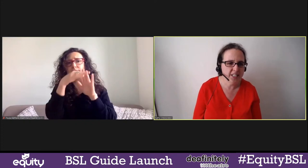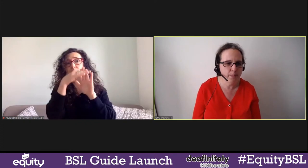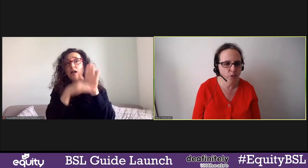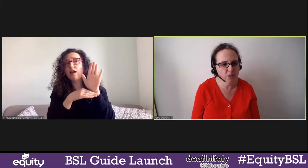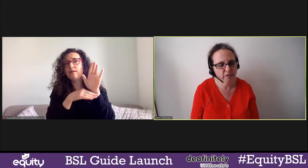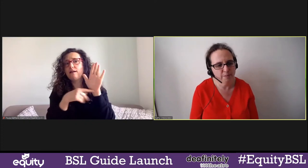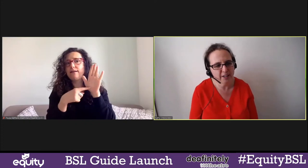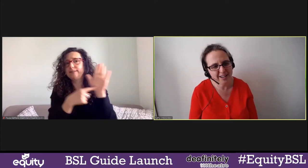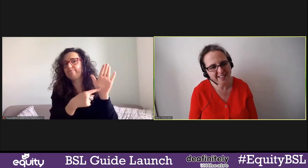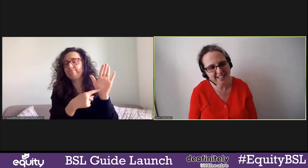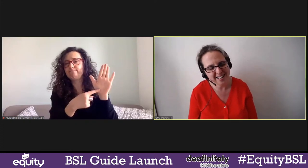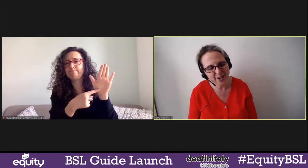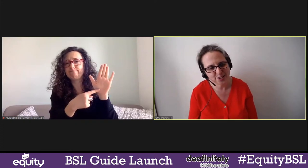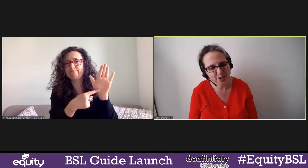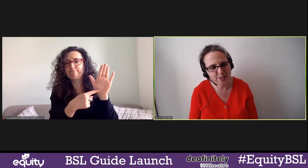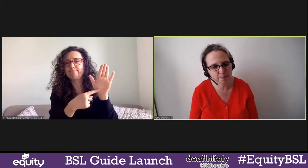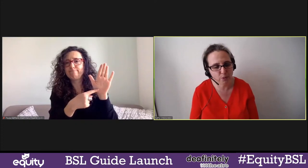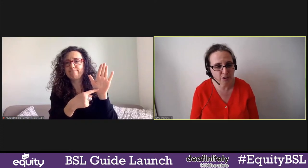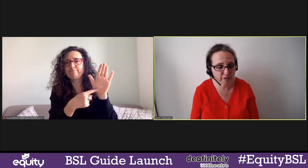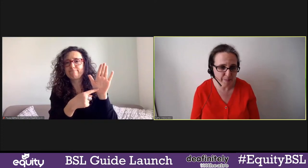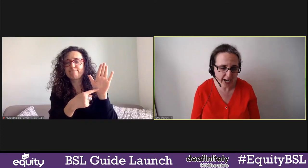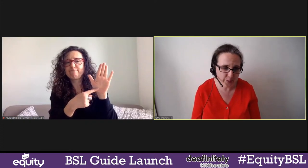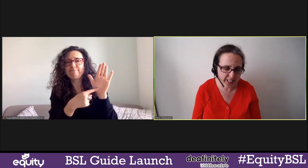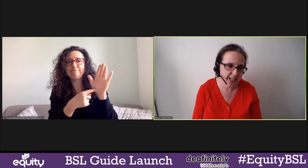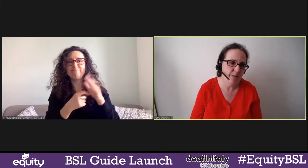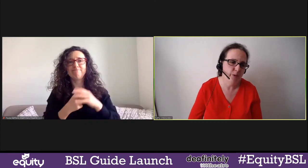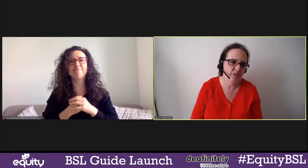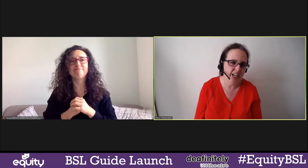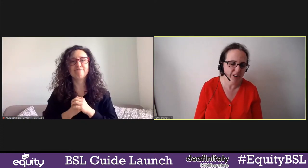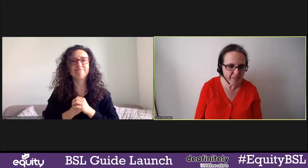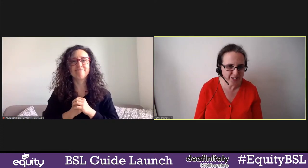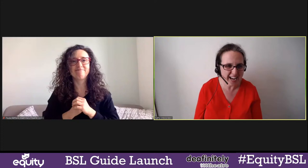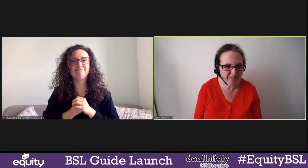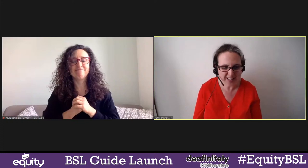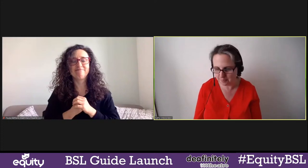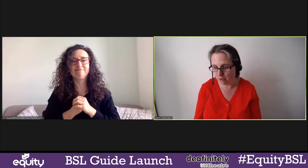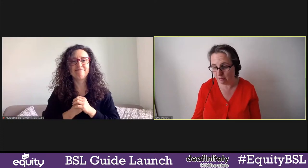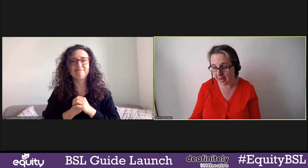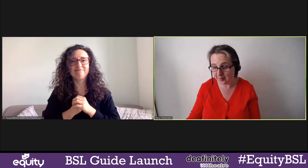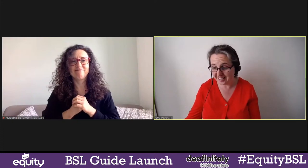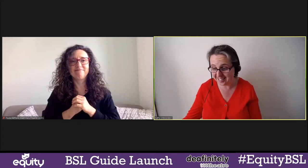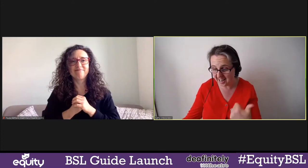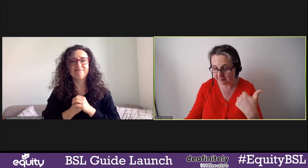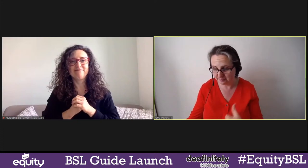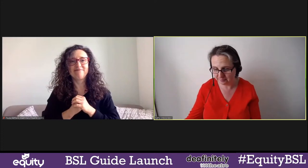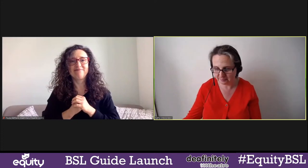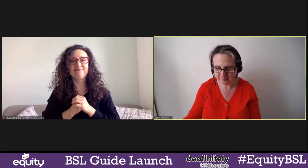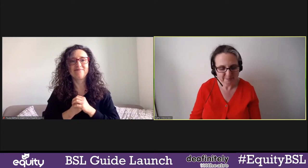support from Deafinitely Theatre and also support from Equity, and we're really grateful to have that support from Equity today.